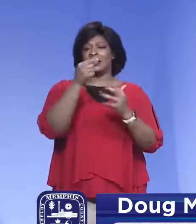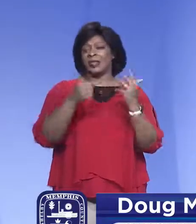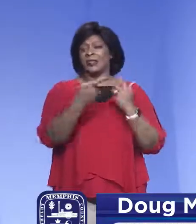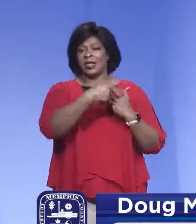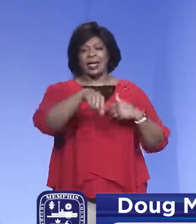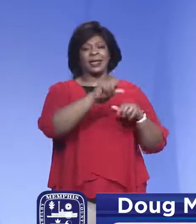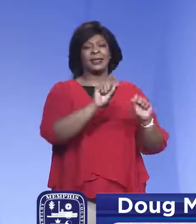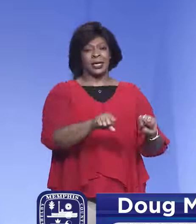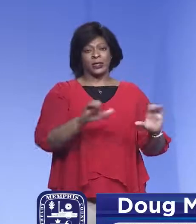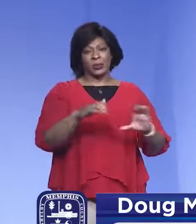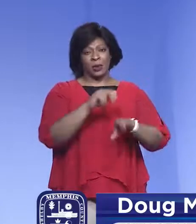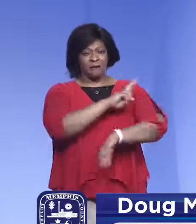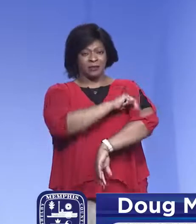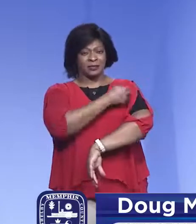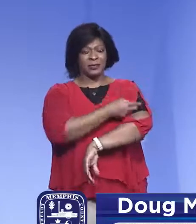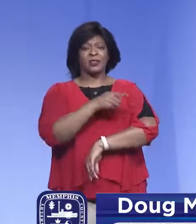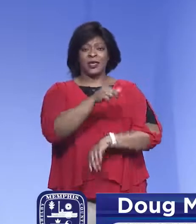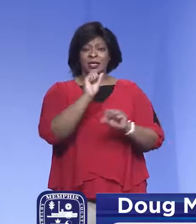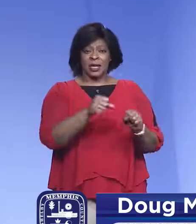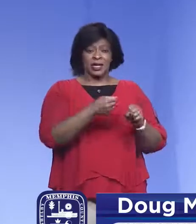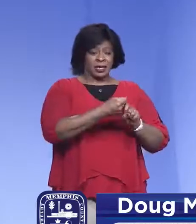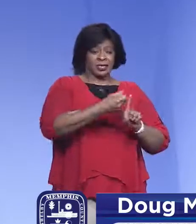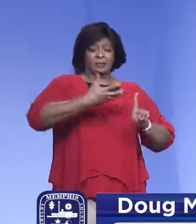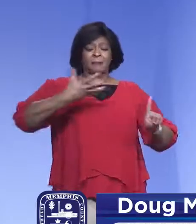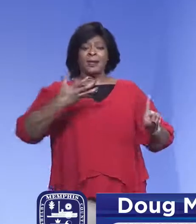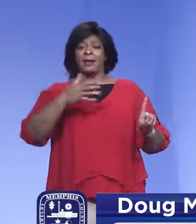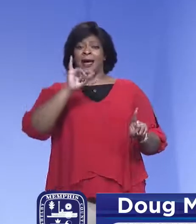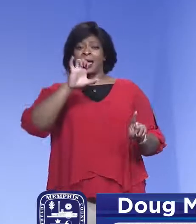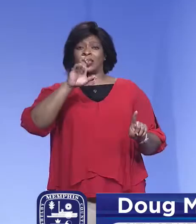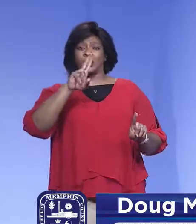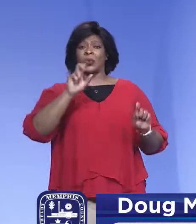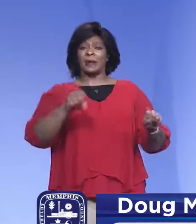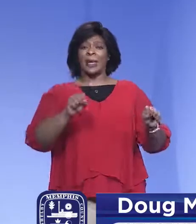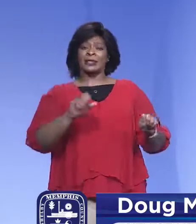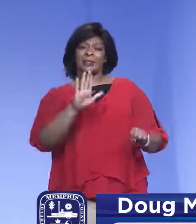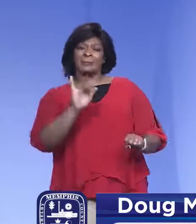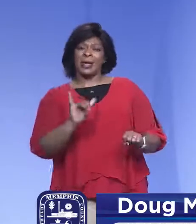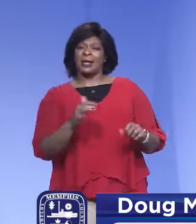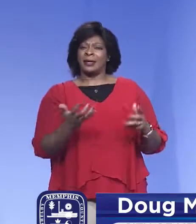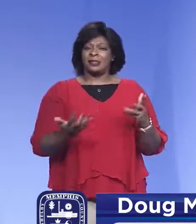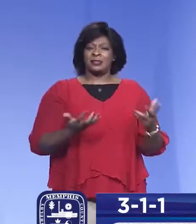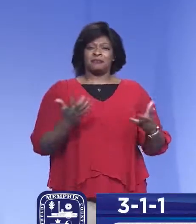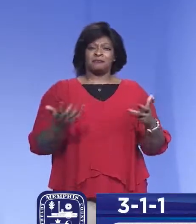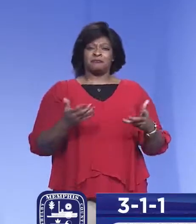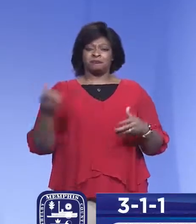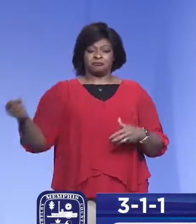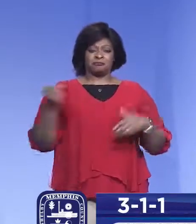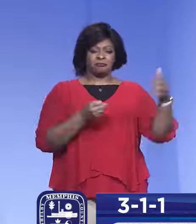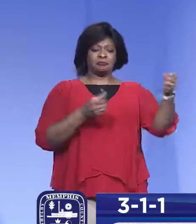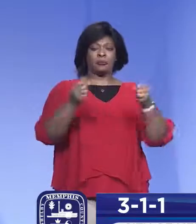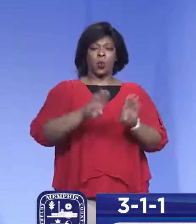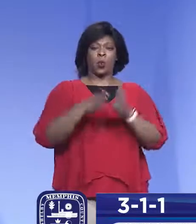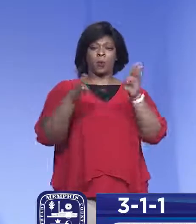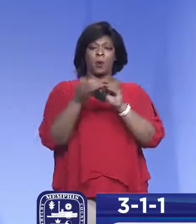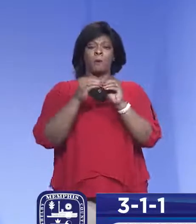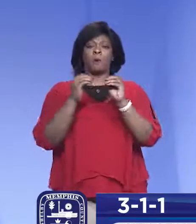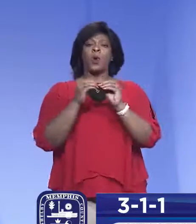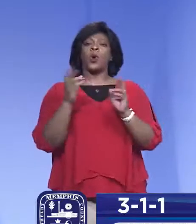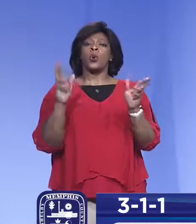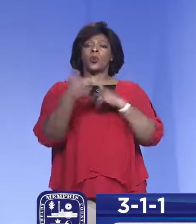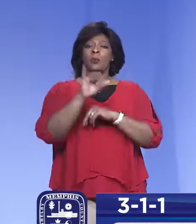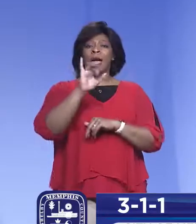do. They can expand the ICU capacity by bringing additional rooms with ICU